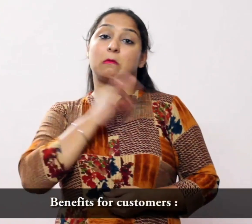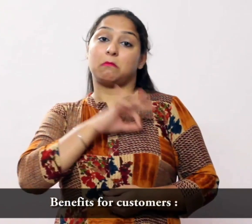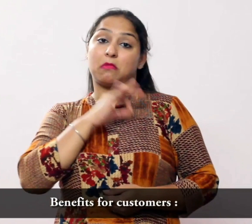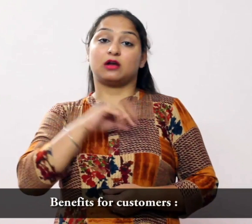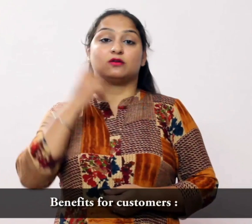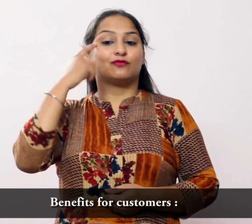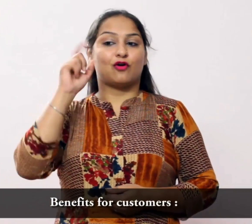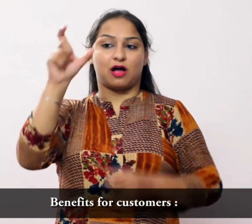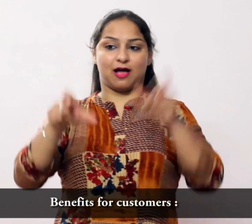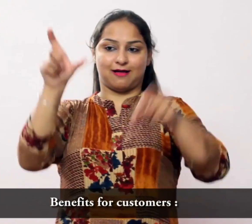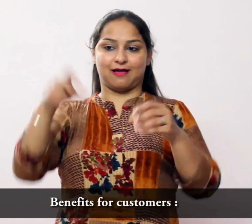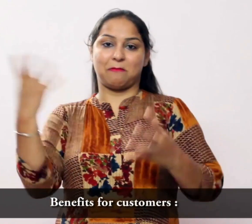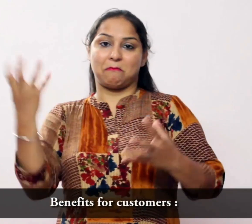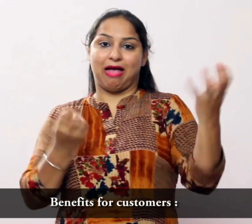benefits for customers,